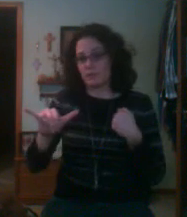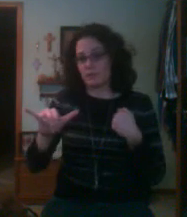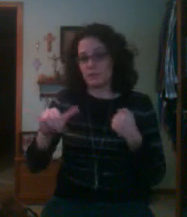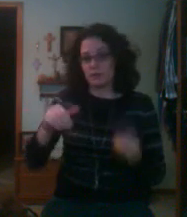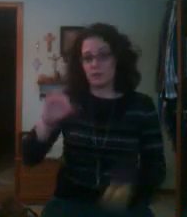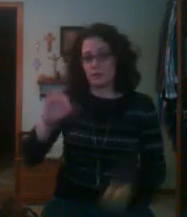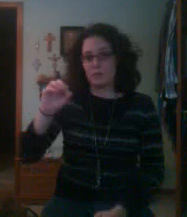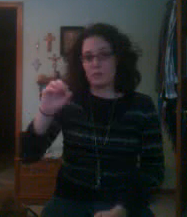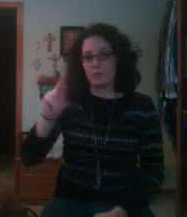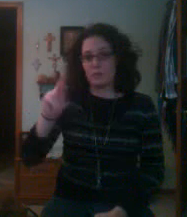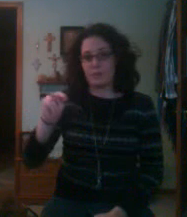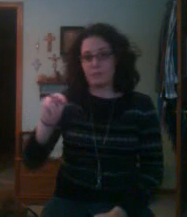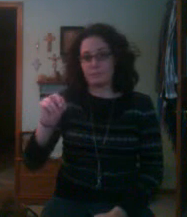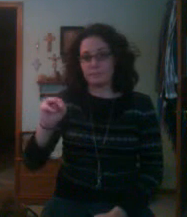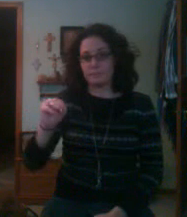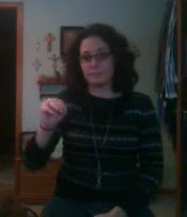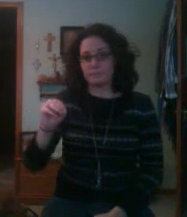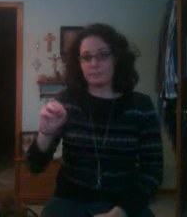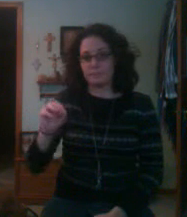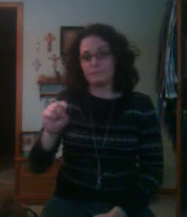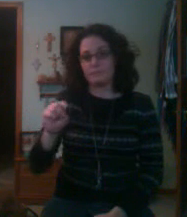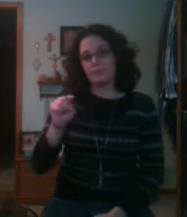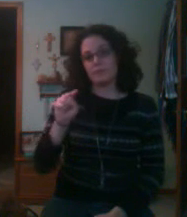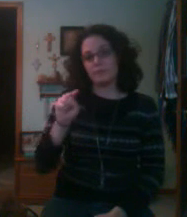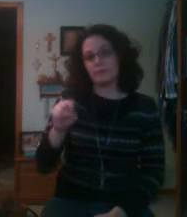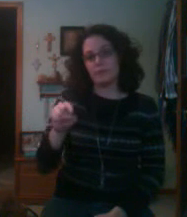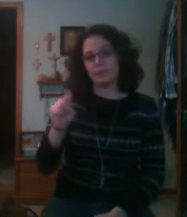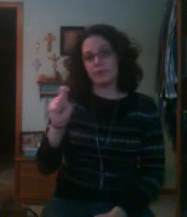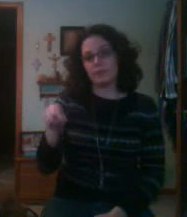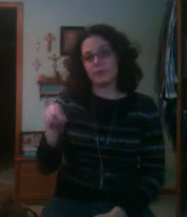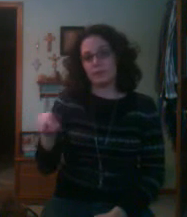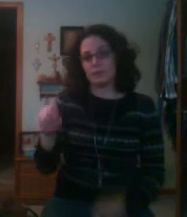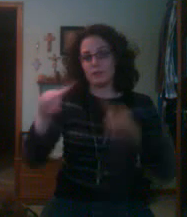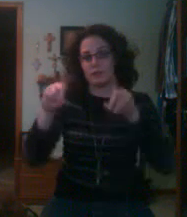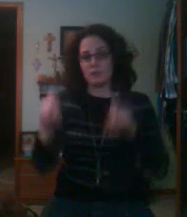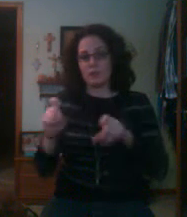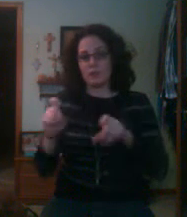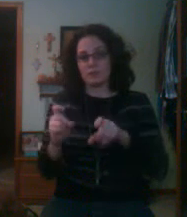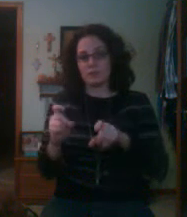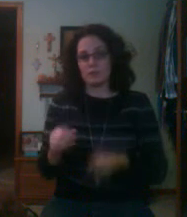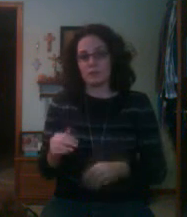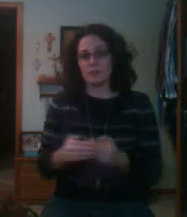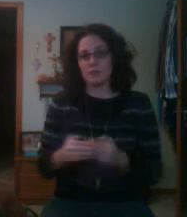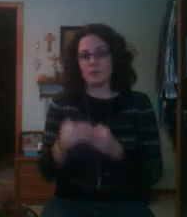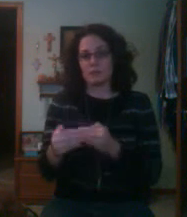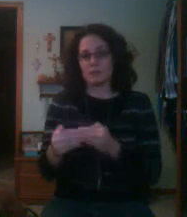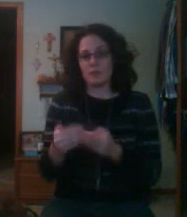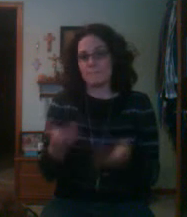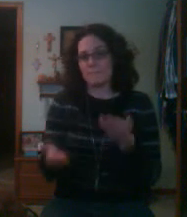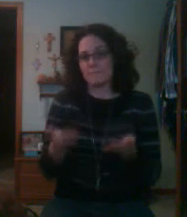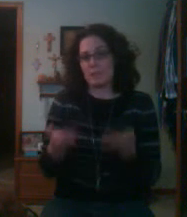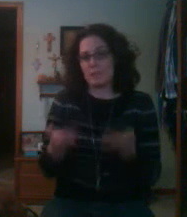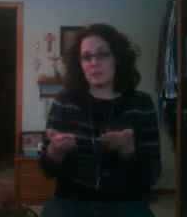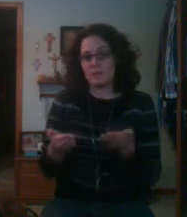After you make your predictions, you need to test them. And usually this involves some sort of experiment. It might be a computer simulation. It might be a field